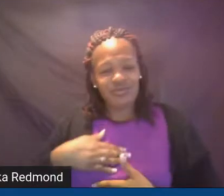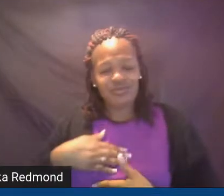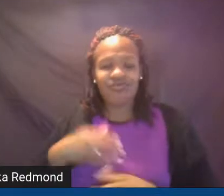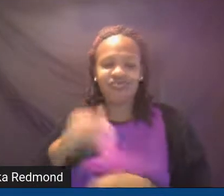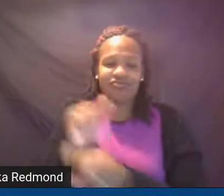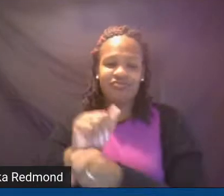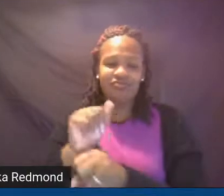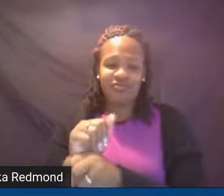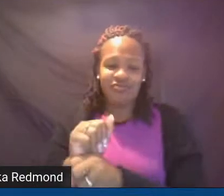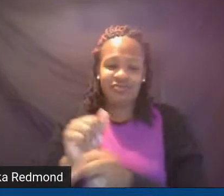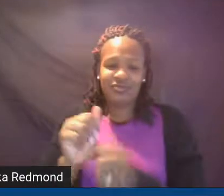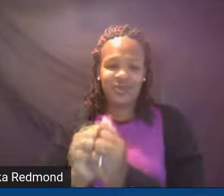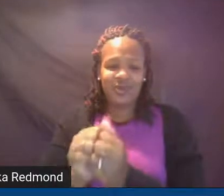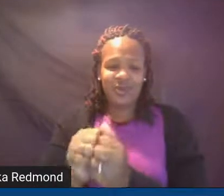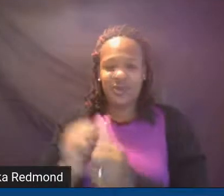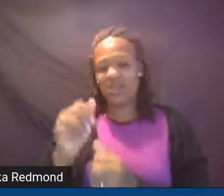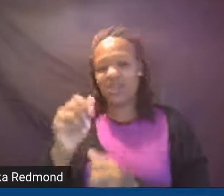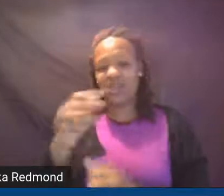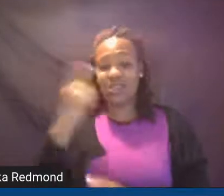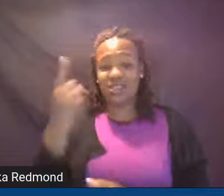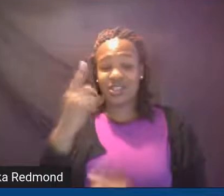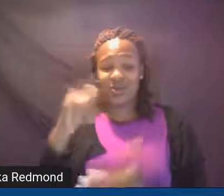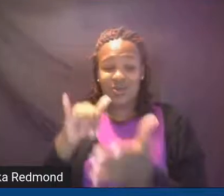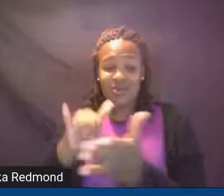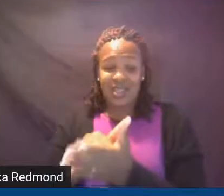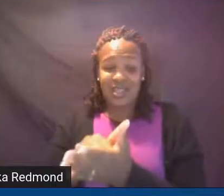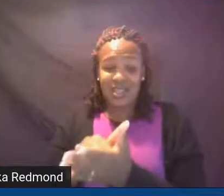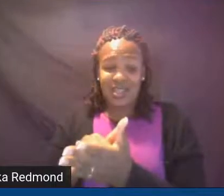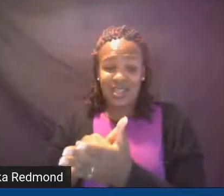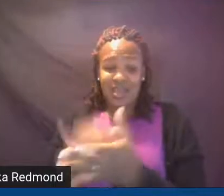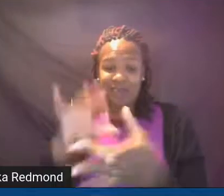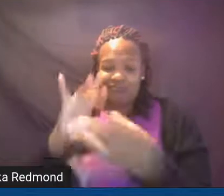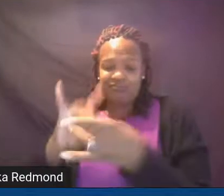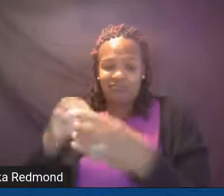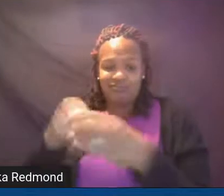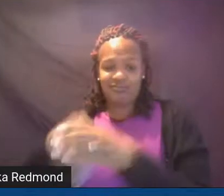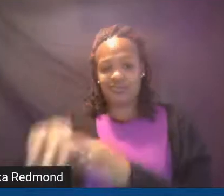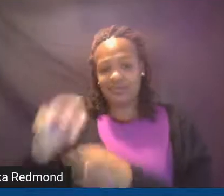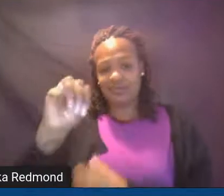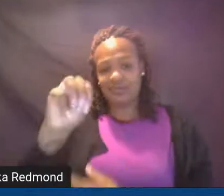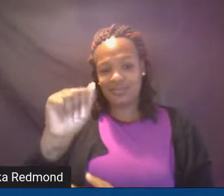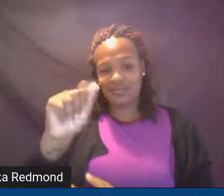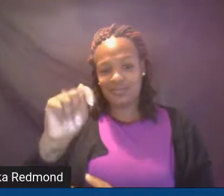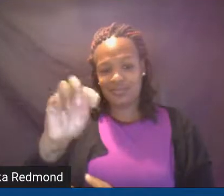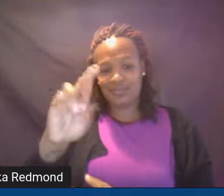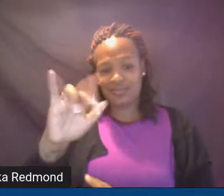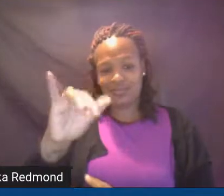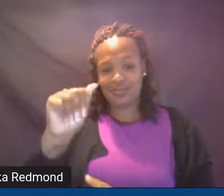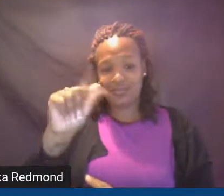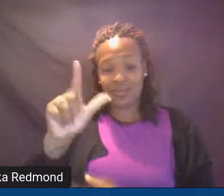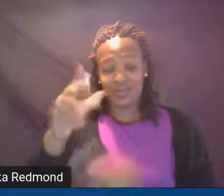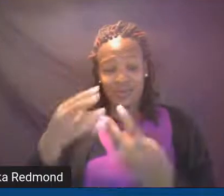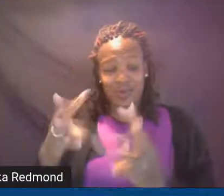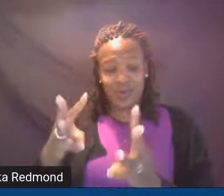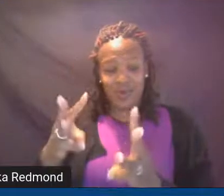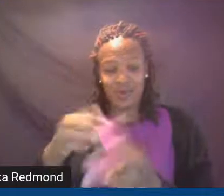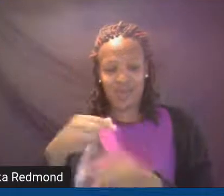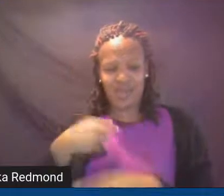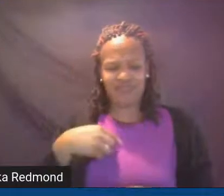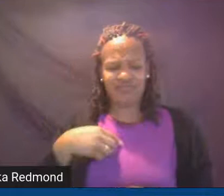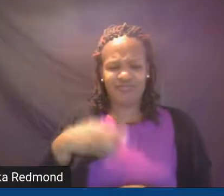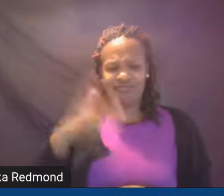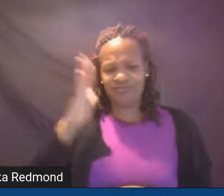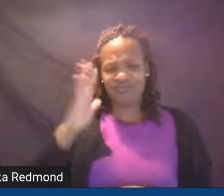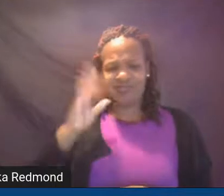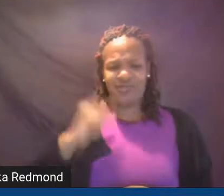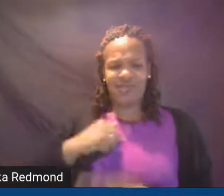to someone's life in a material way. And this is something I used to talk about when I was advising enterprise